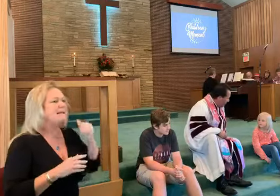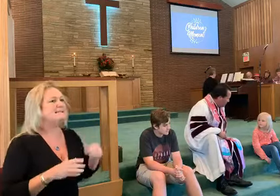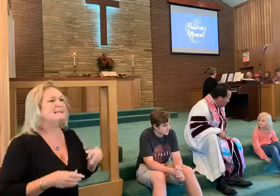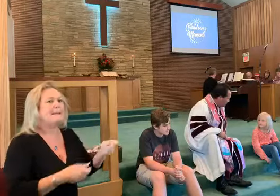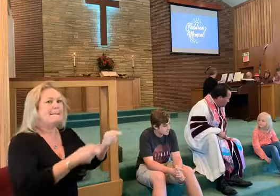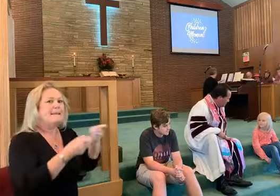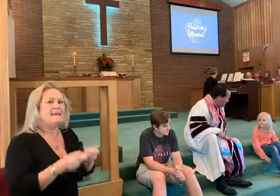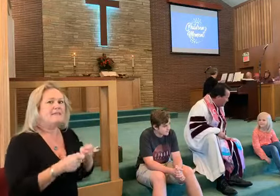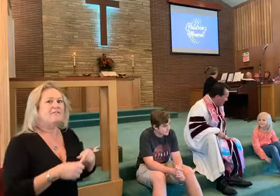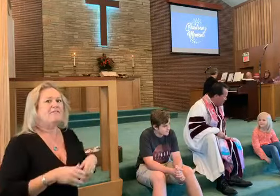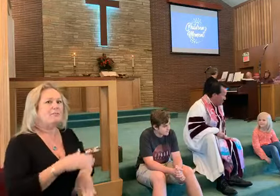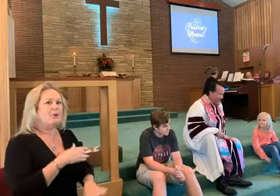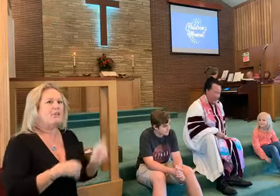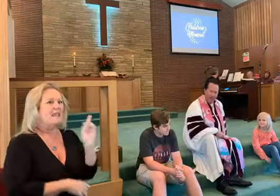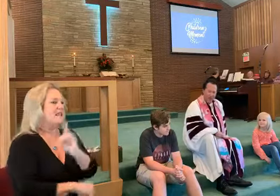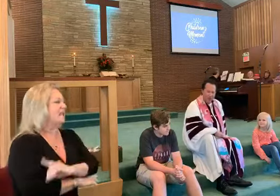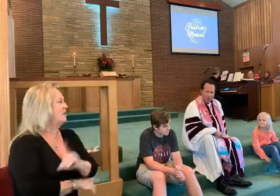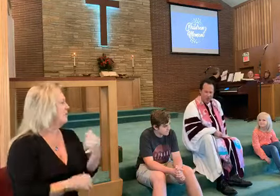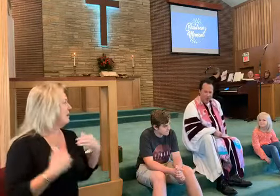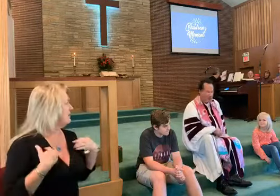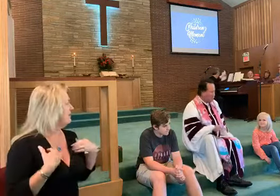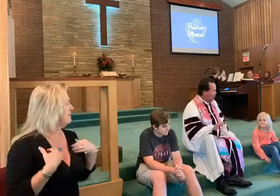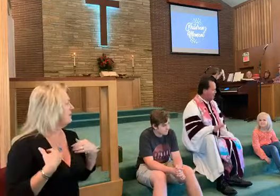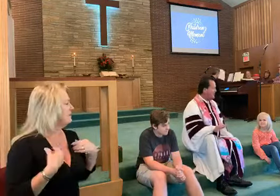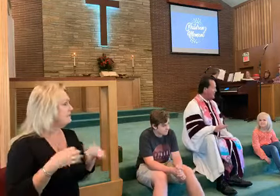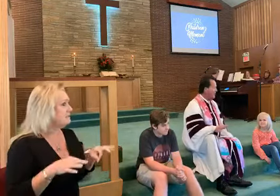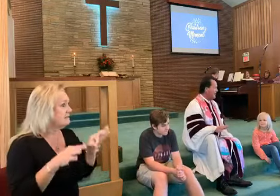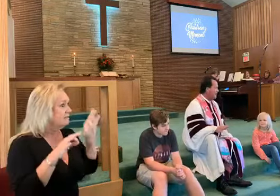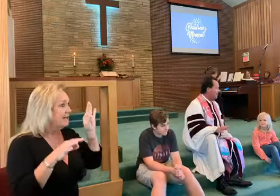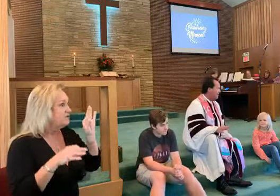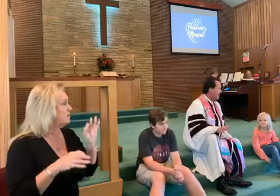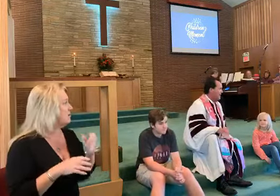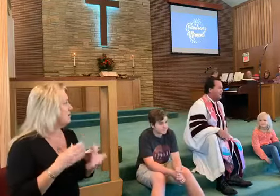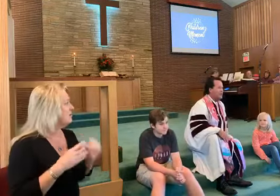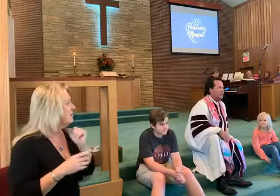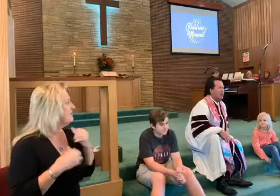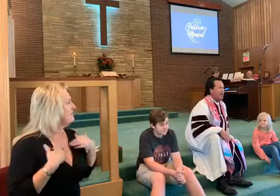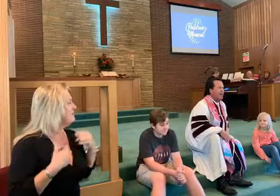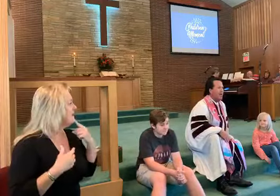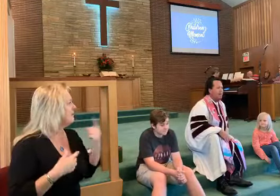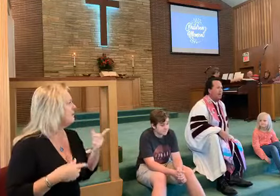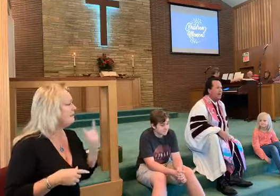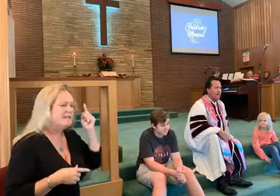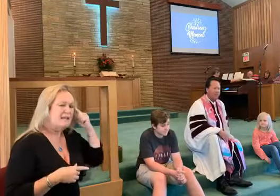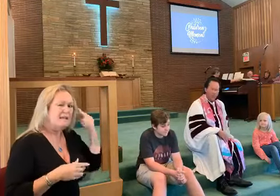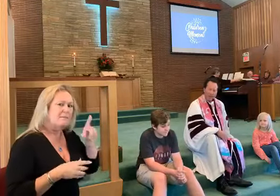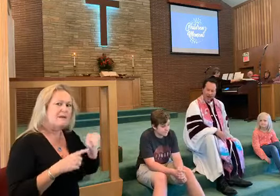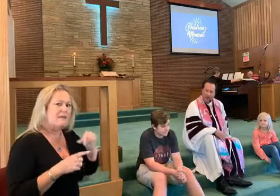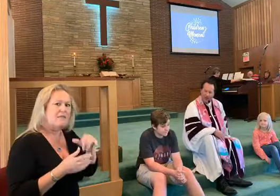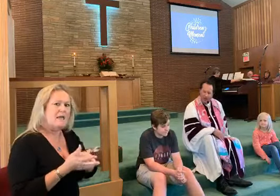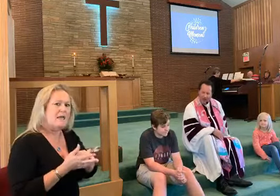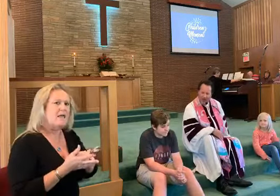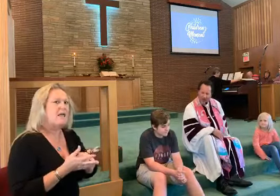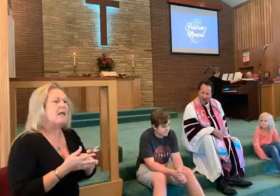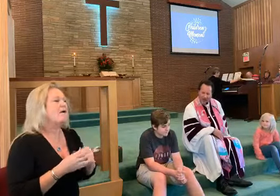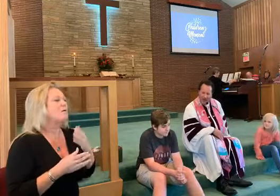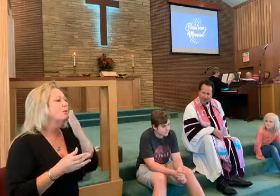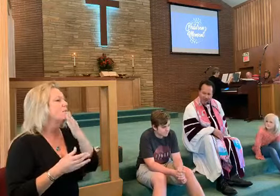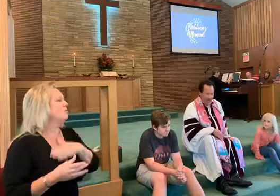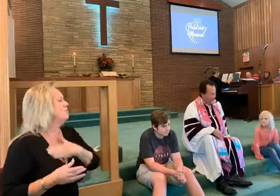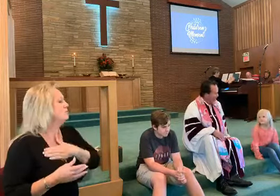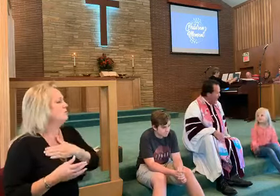ever got? I bet it was pretty special. You don't have to tell me. Just think about that. Think about how good that